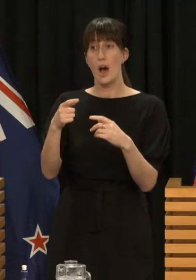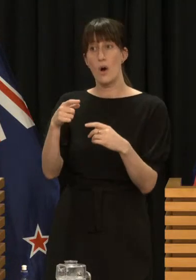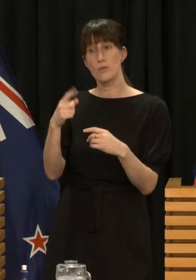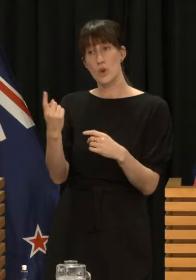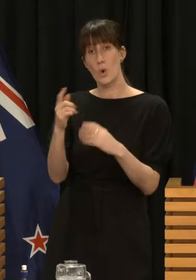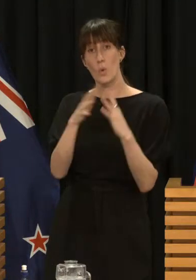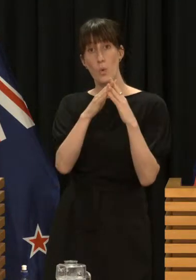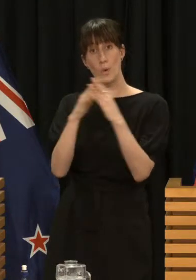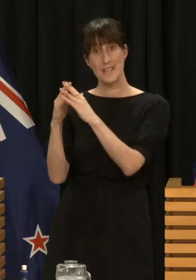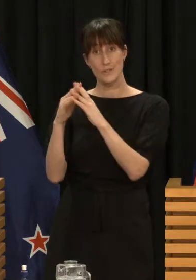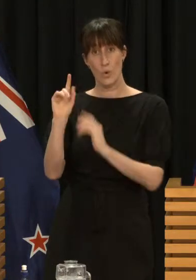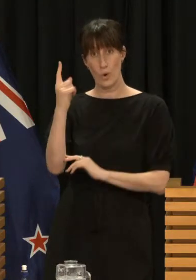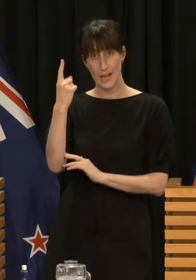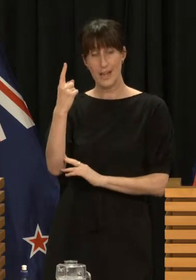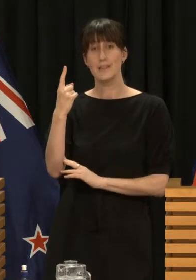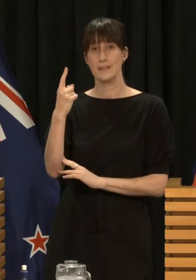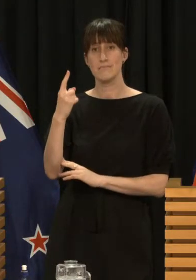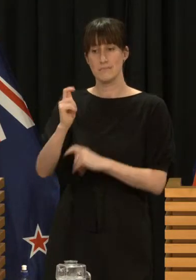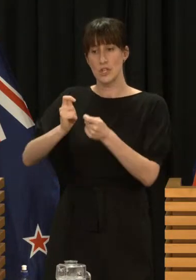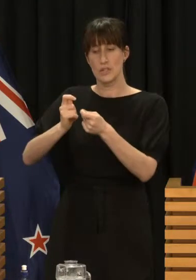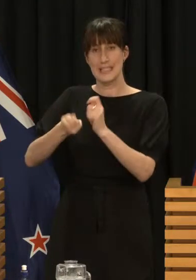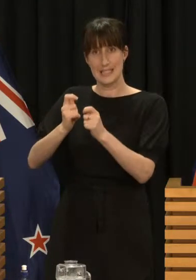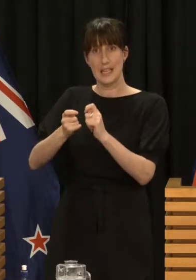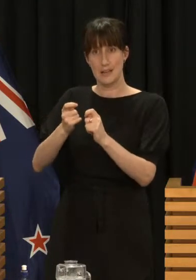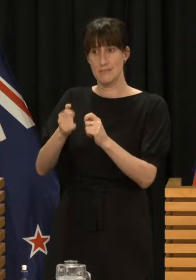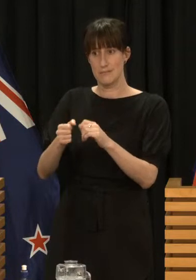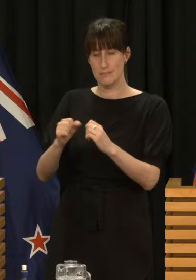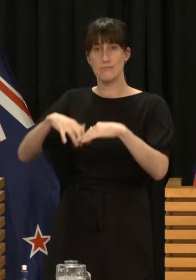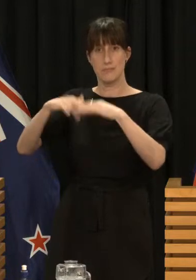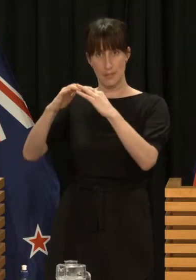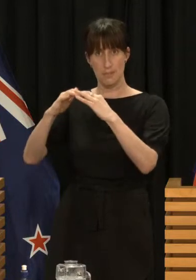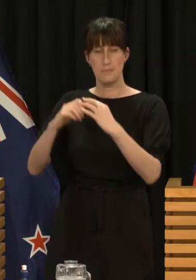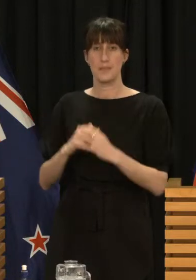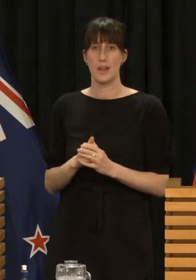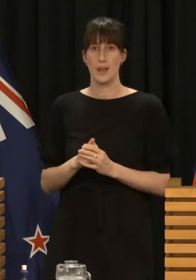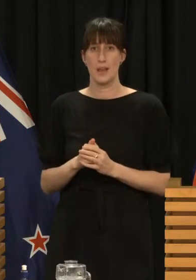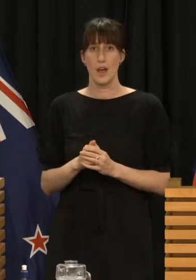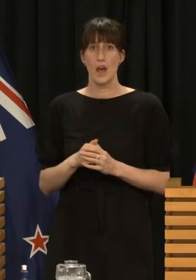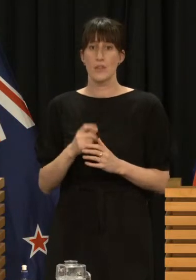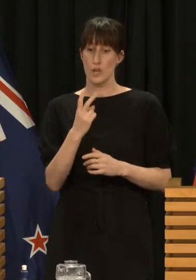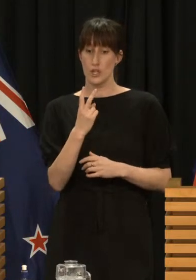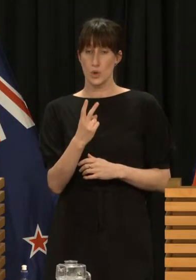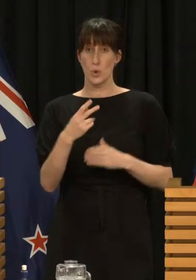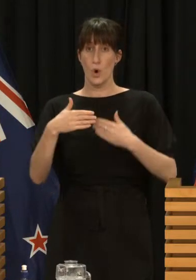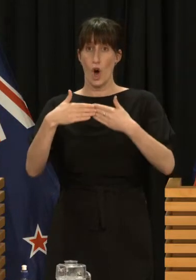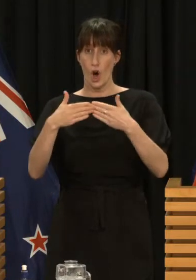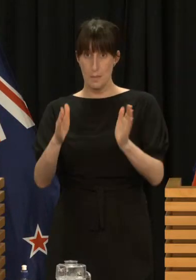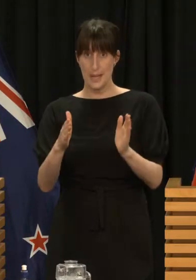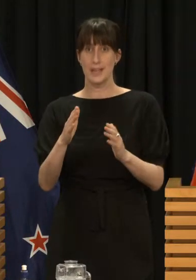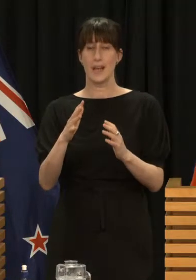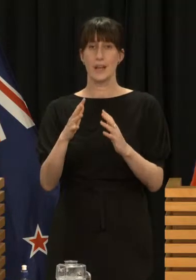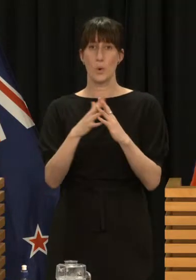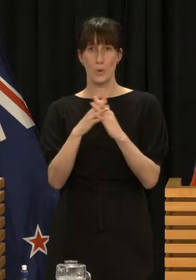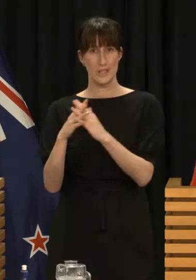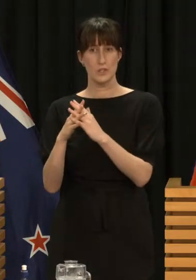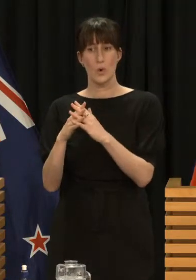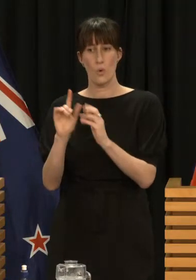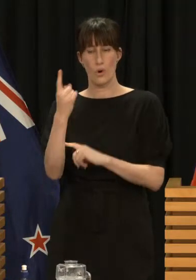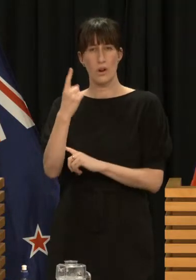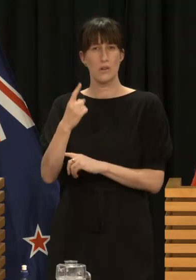open in West Auckland throughout the weekend, in addition to the 2 centres open regularly in West Auckland on